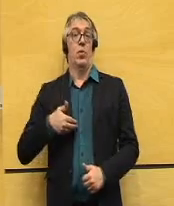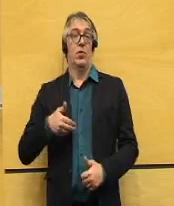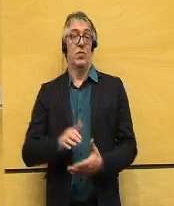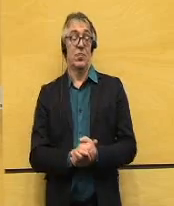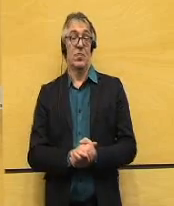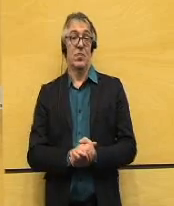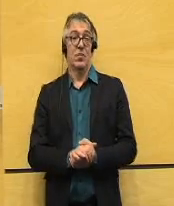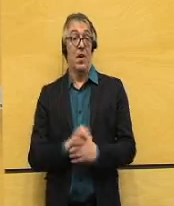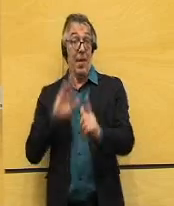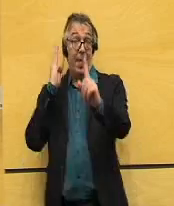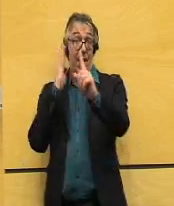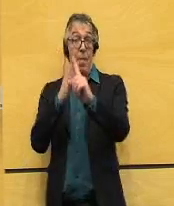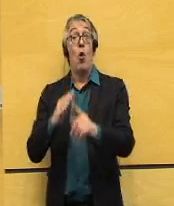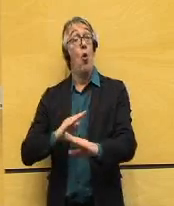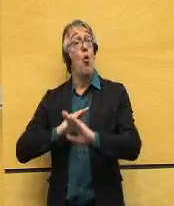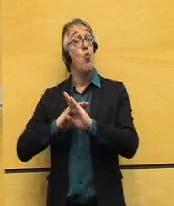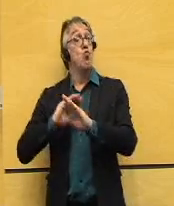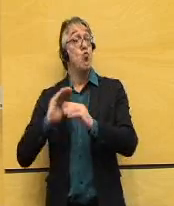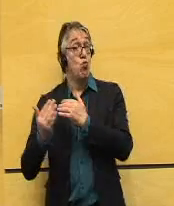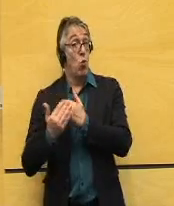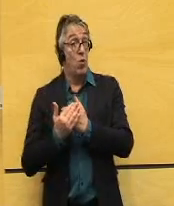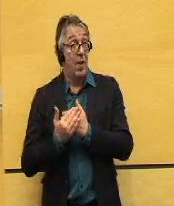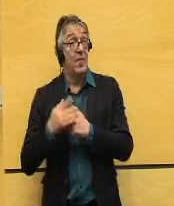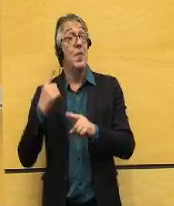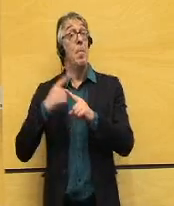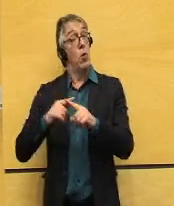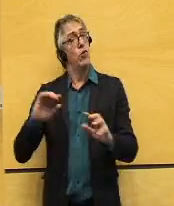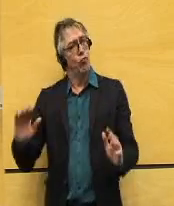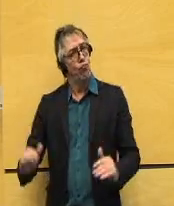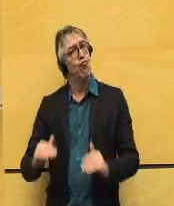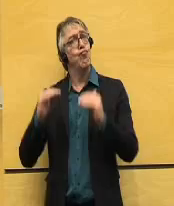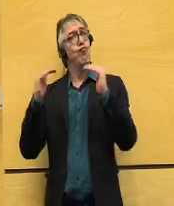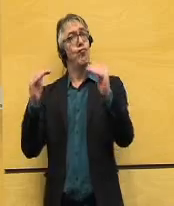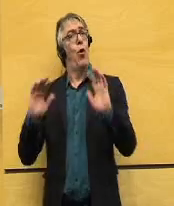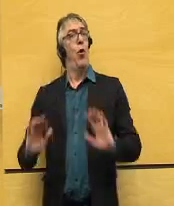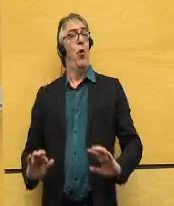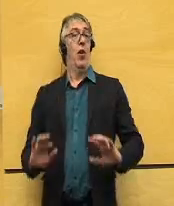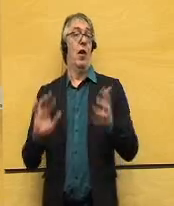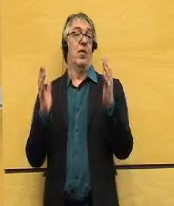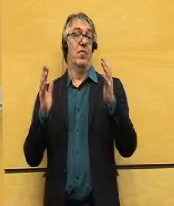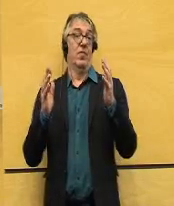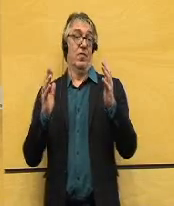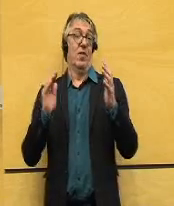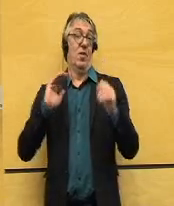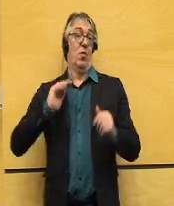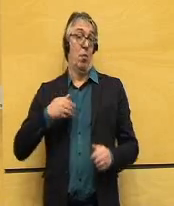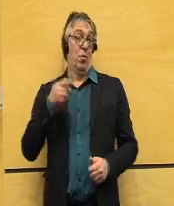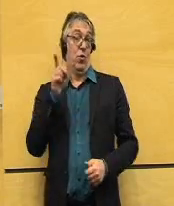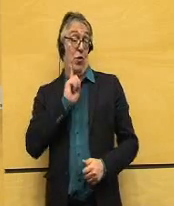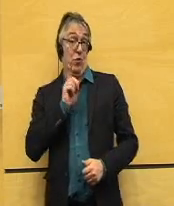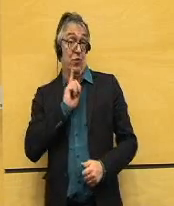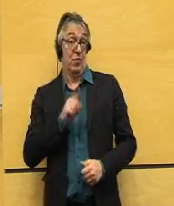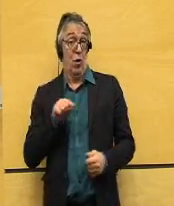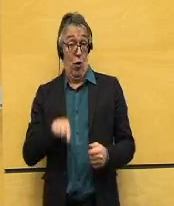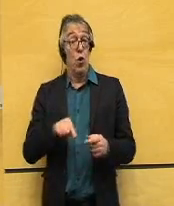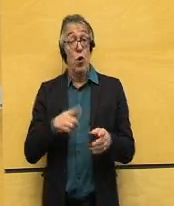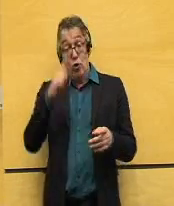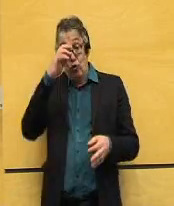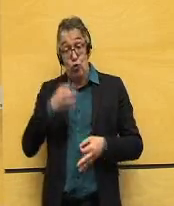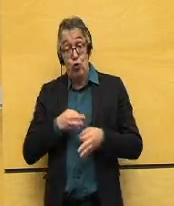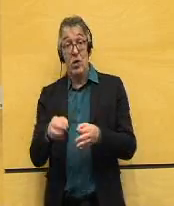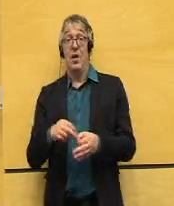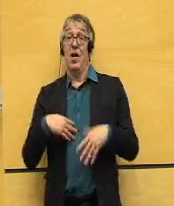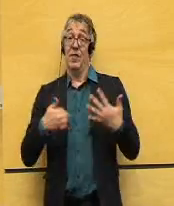promote the rights of women and girls with disabilities. There are 6 strategies of the plan.